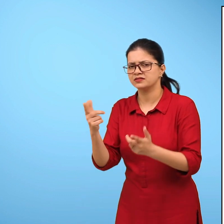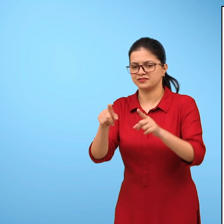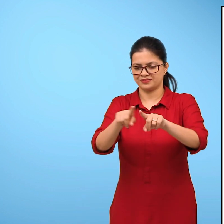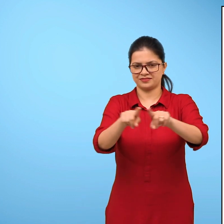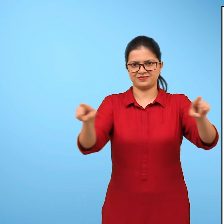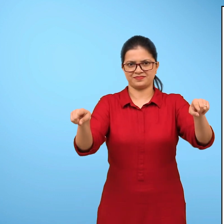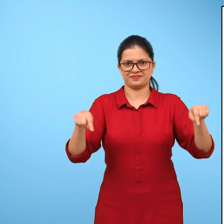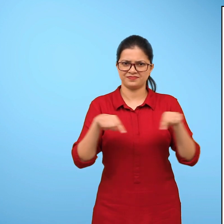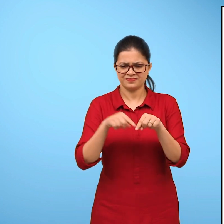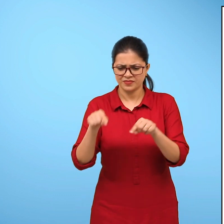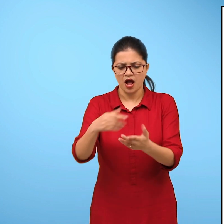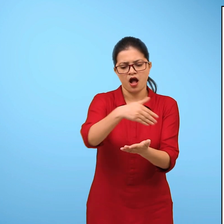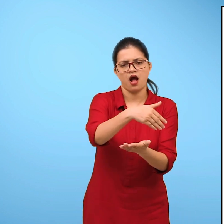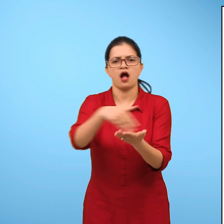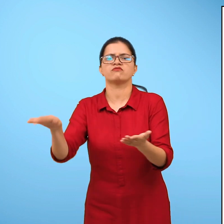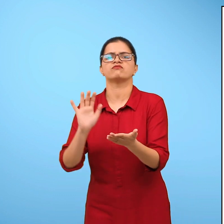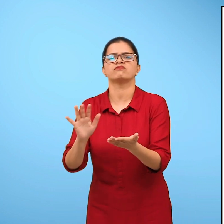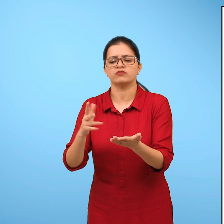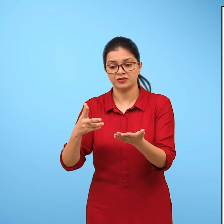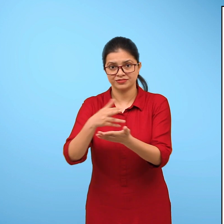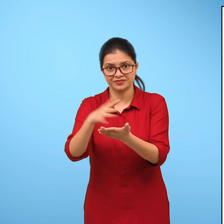Make a hollow half cylinder from cardboard such that